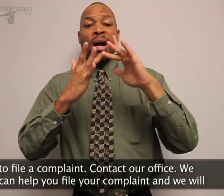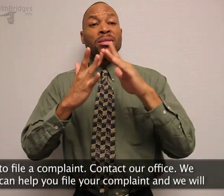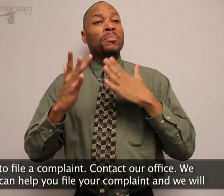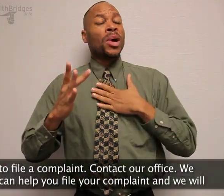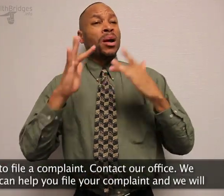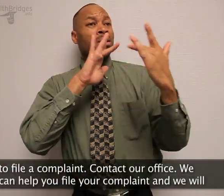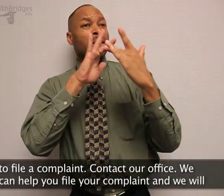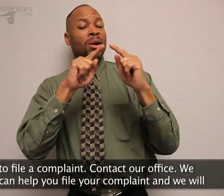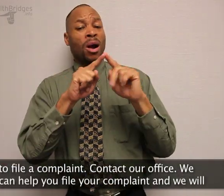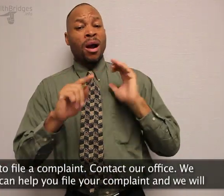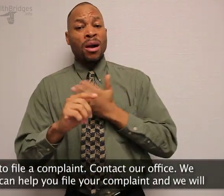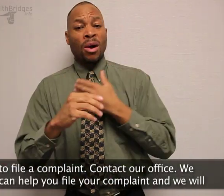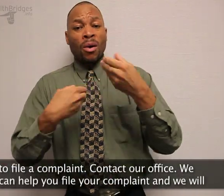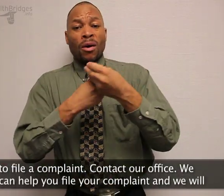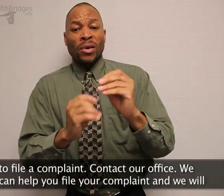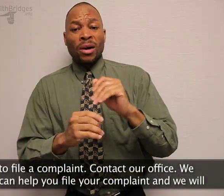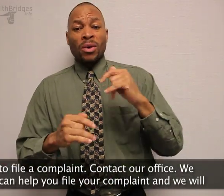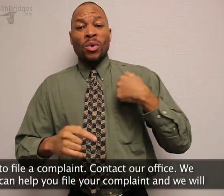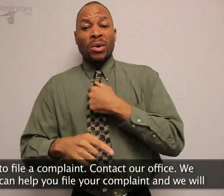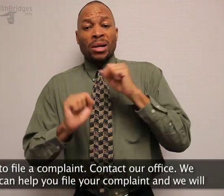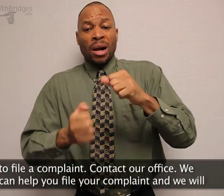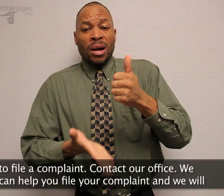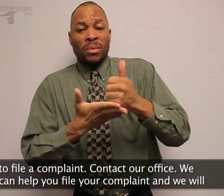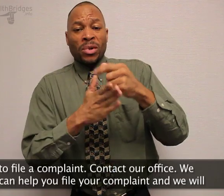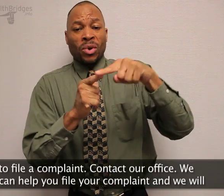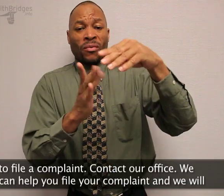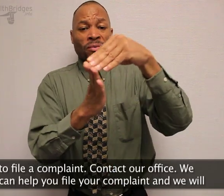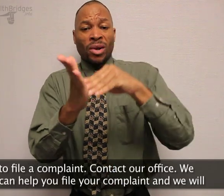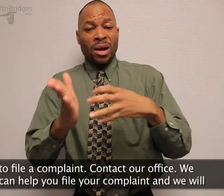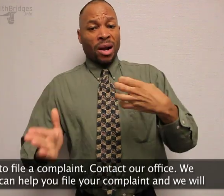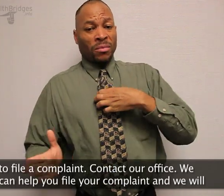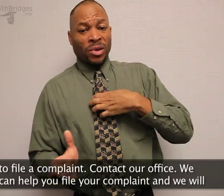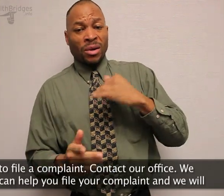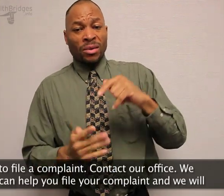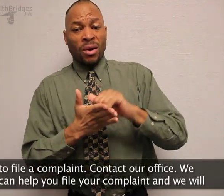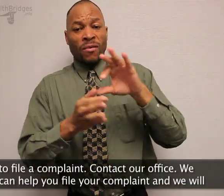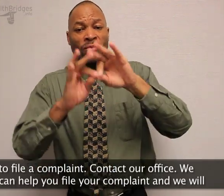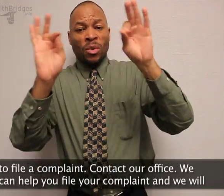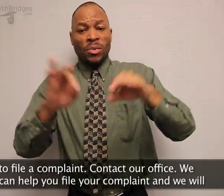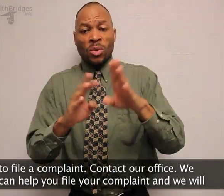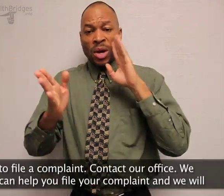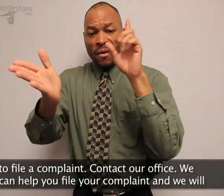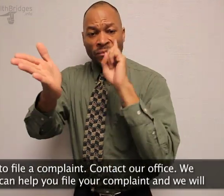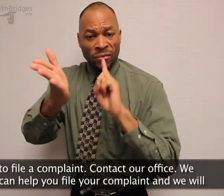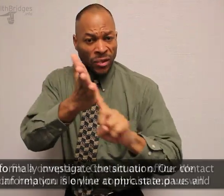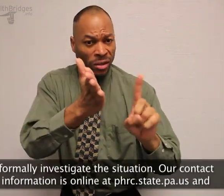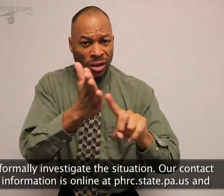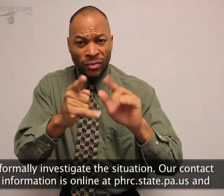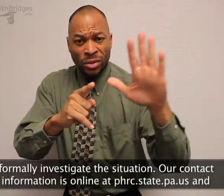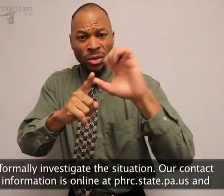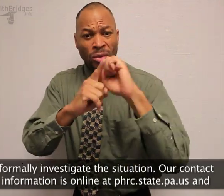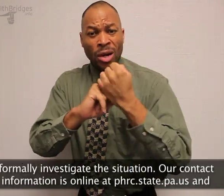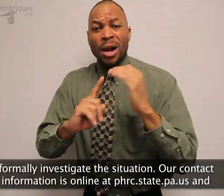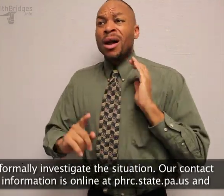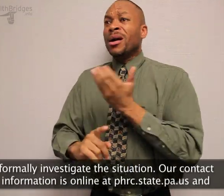Contact our office. We can help you file your complaint, and we will formally investigate the